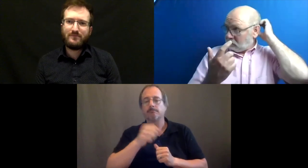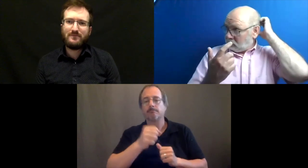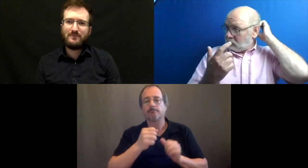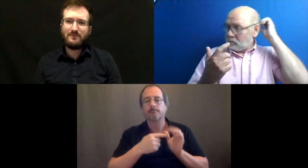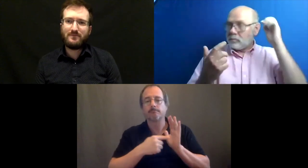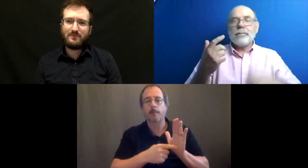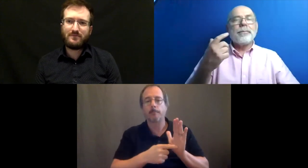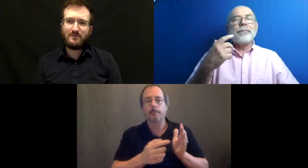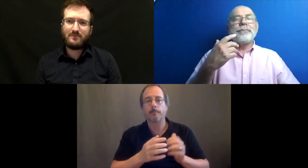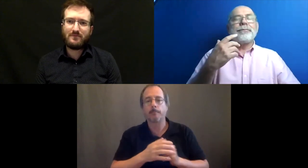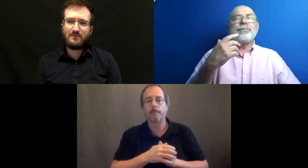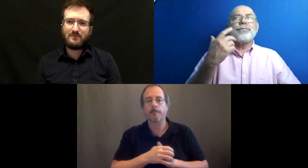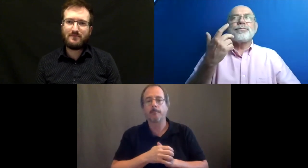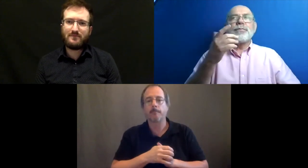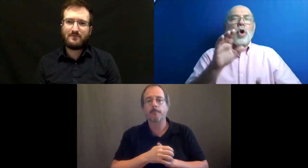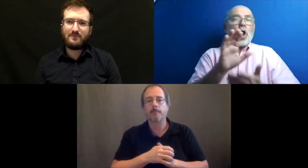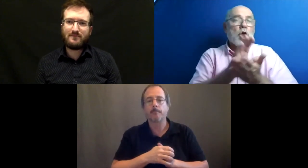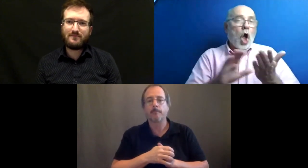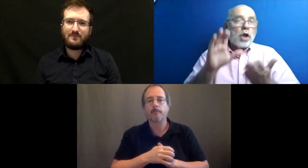with management?